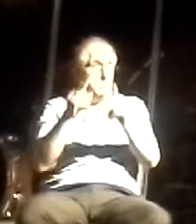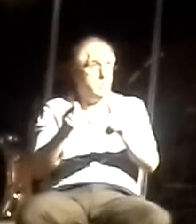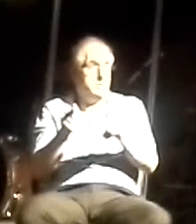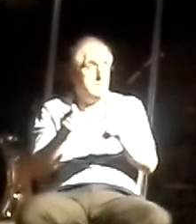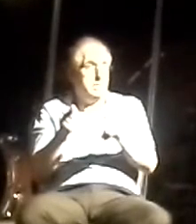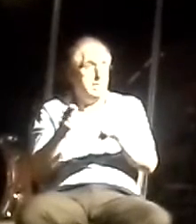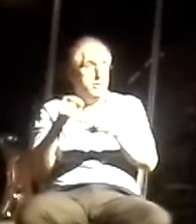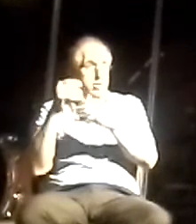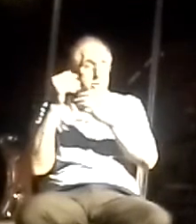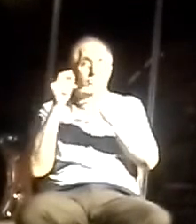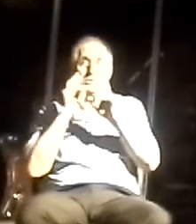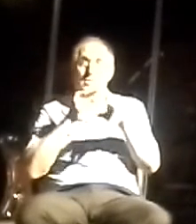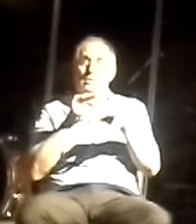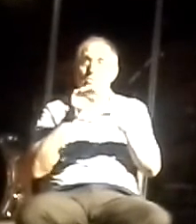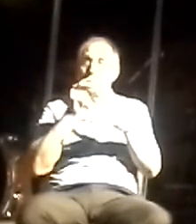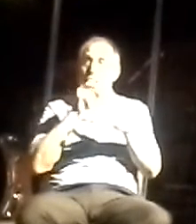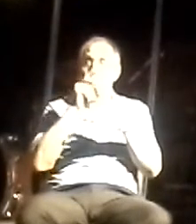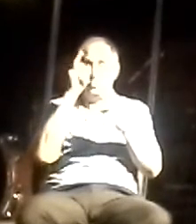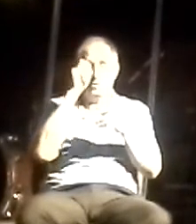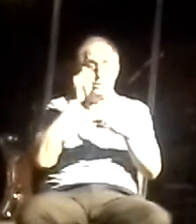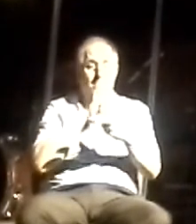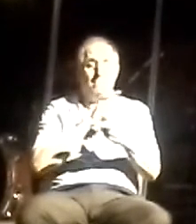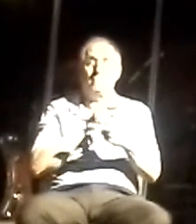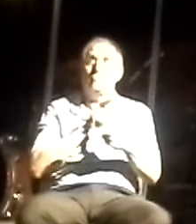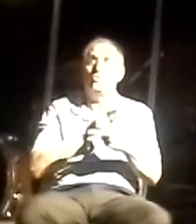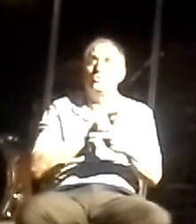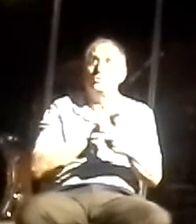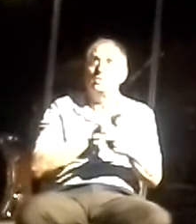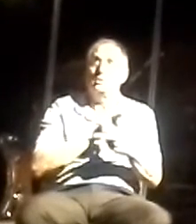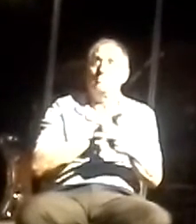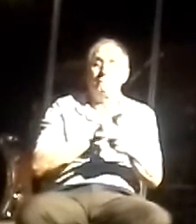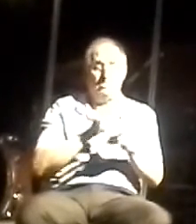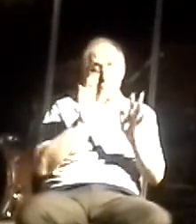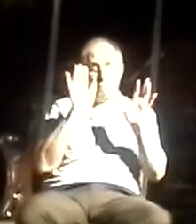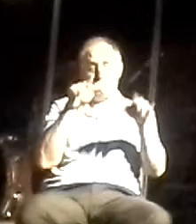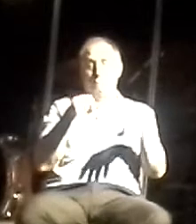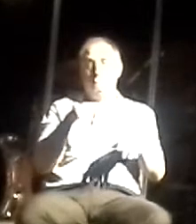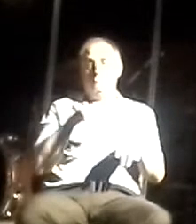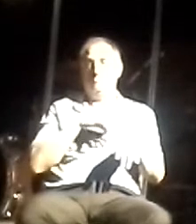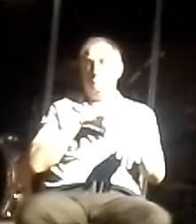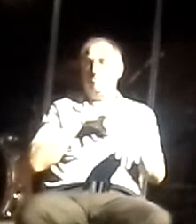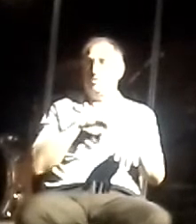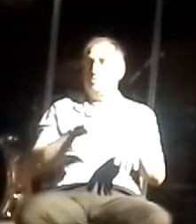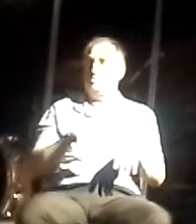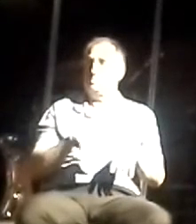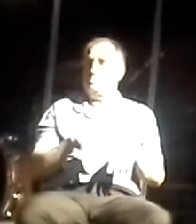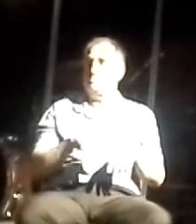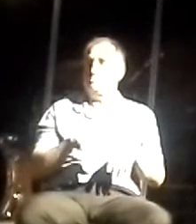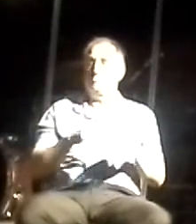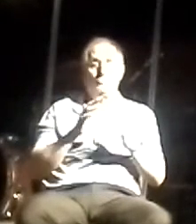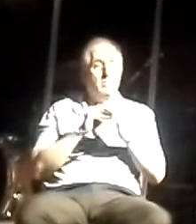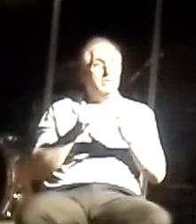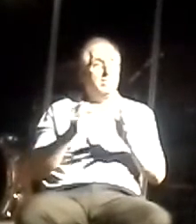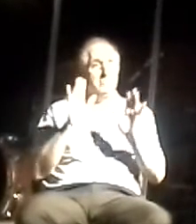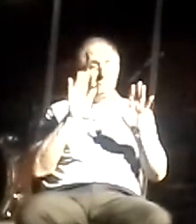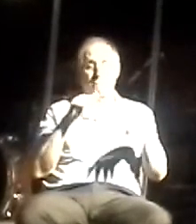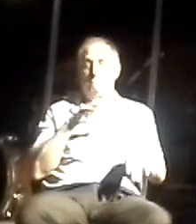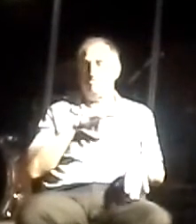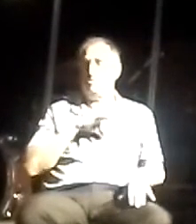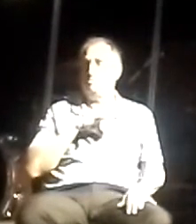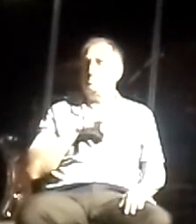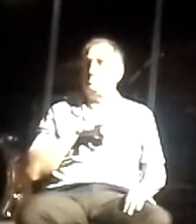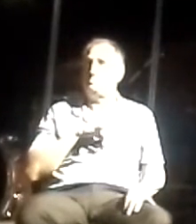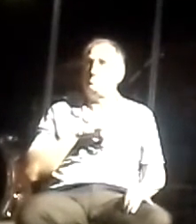has a response to wisdom. Here's three of them. The first one is this. They say this, it's all good. Say that with me. It's all